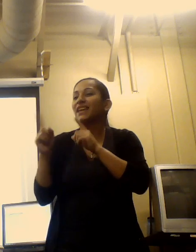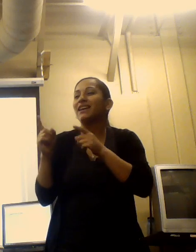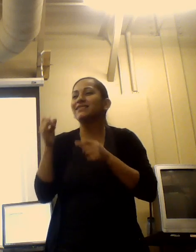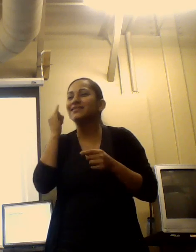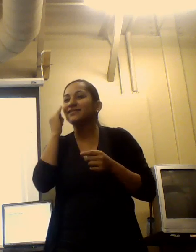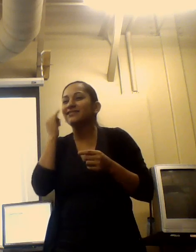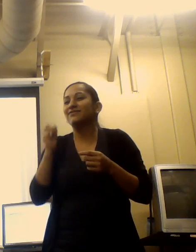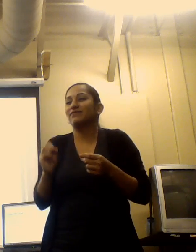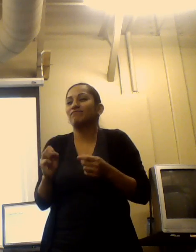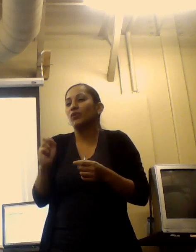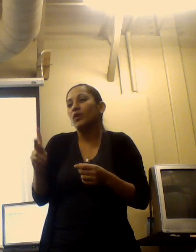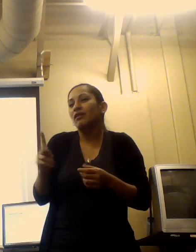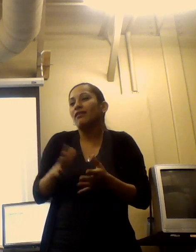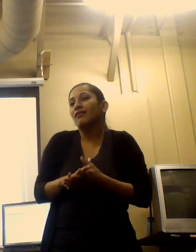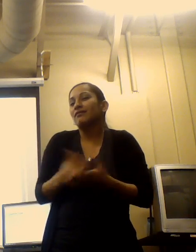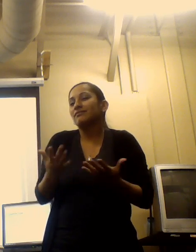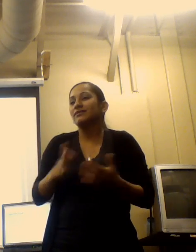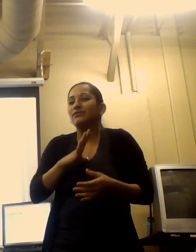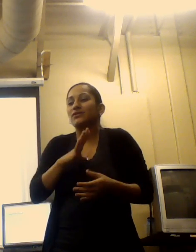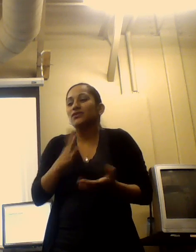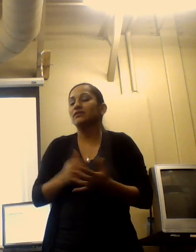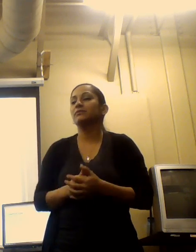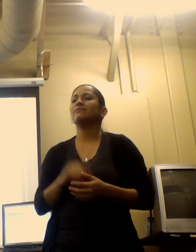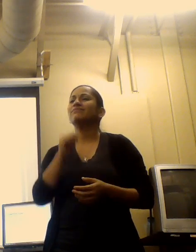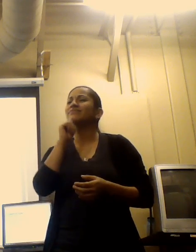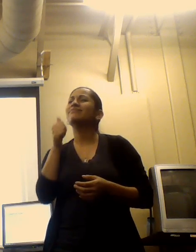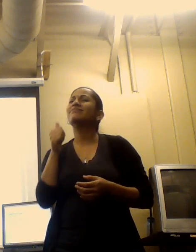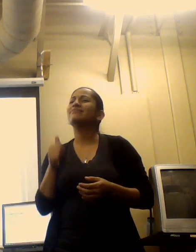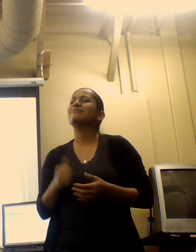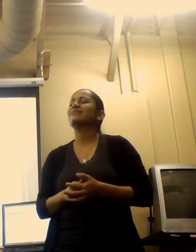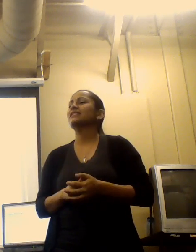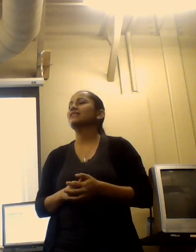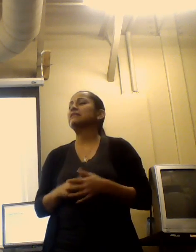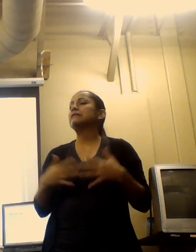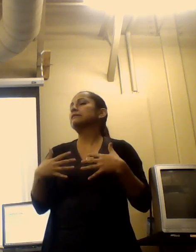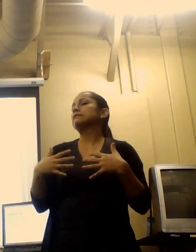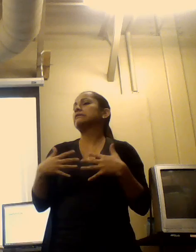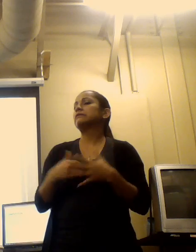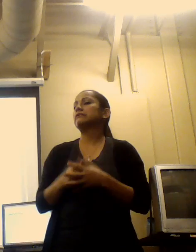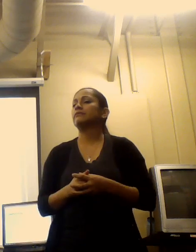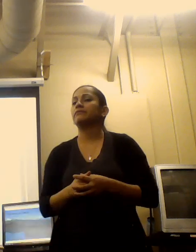children. But don't be afraid to go out and make portraits of people.